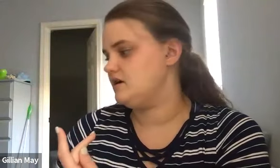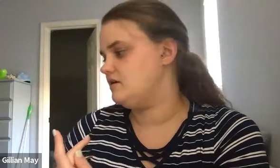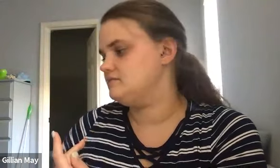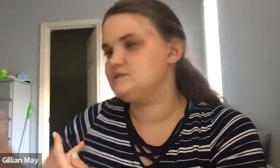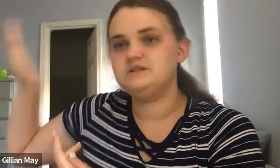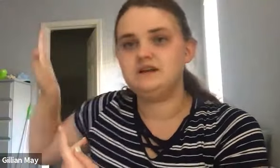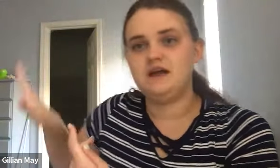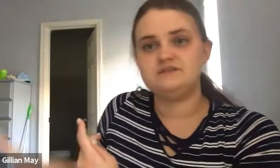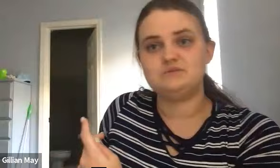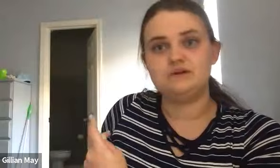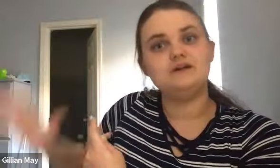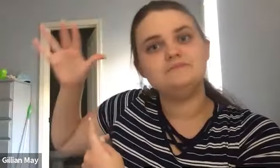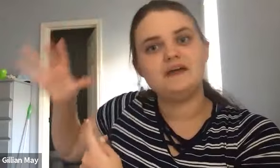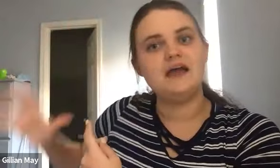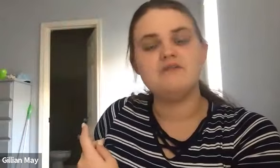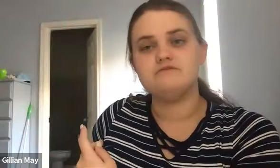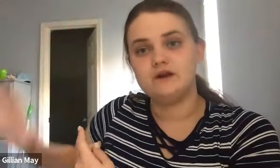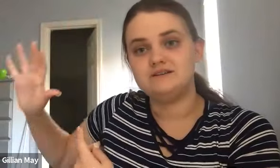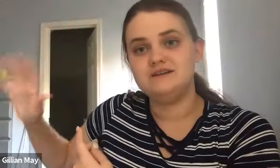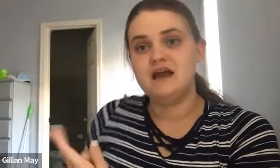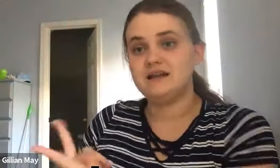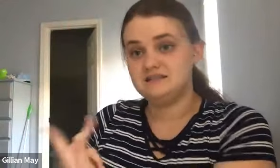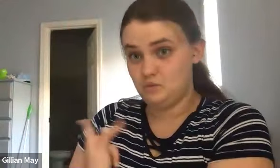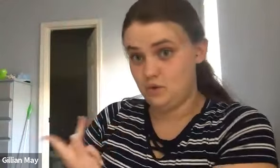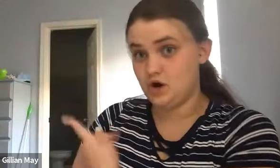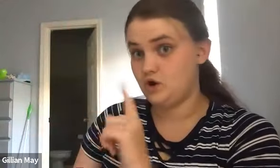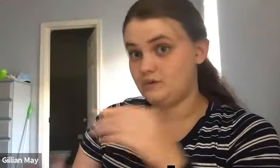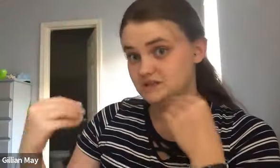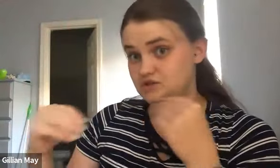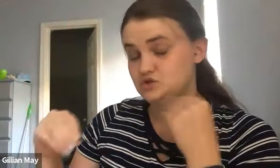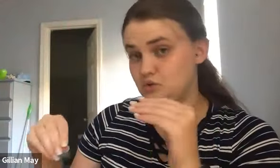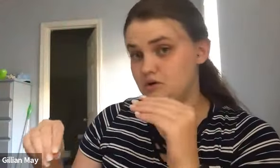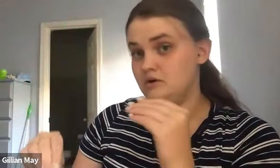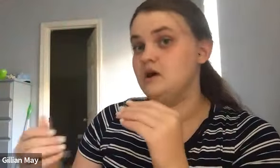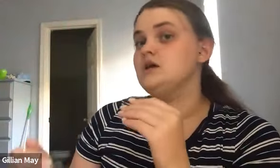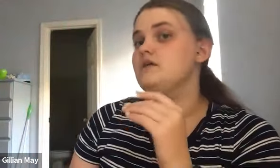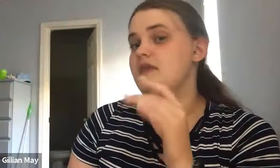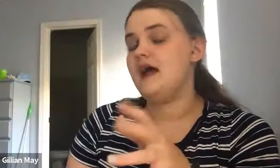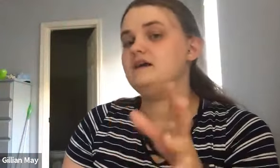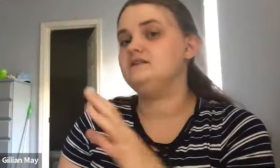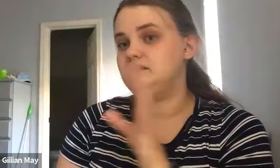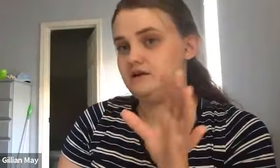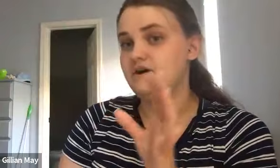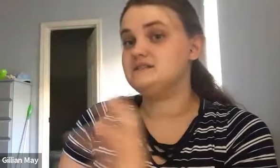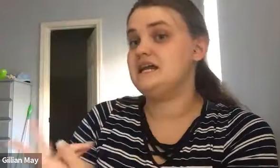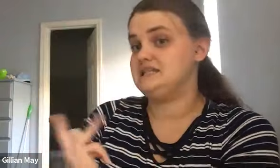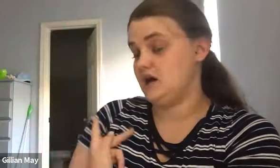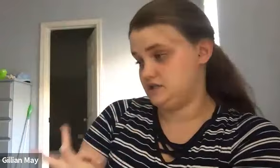about, let's pretend I have someone right here. I have a friend, and I said, we're going to the store. That clarifies that it's us